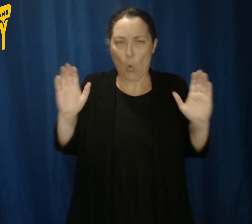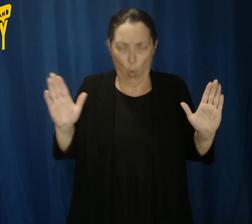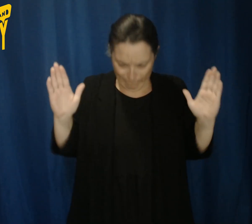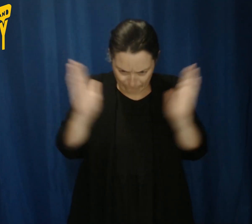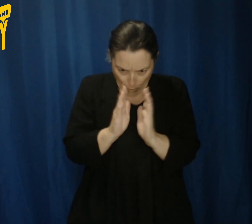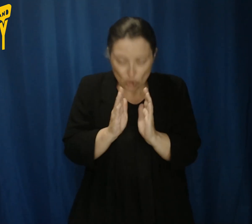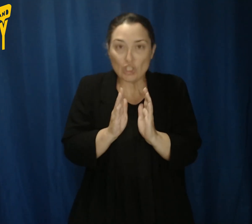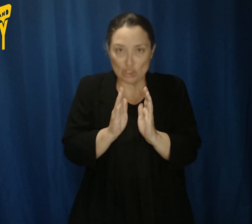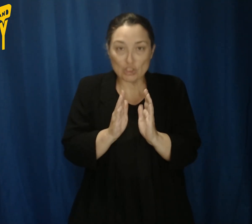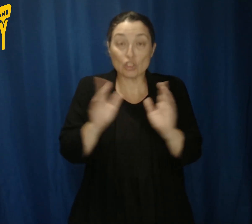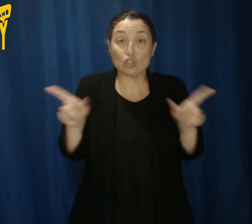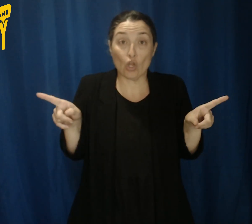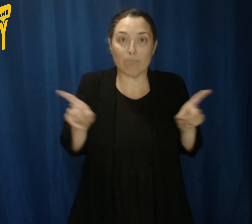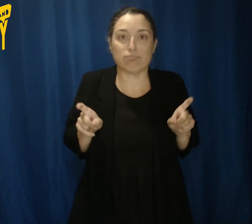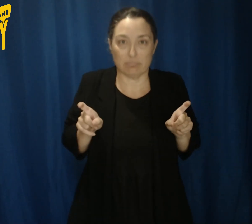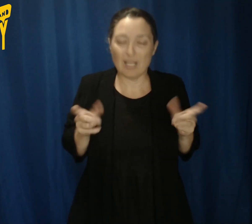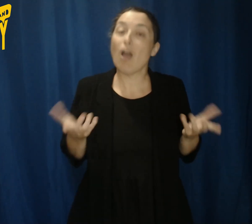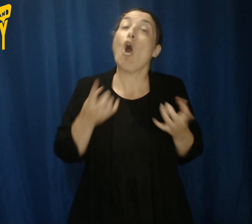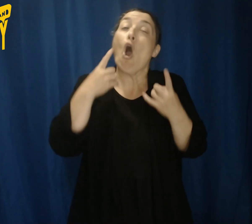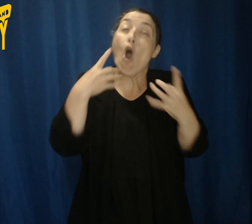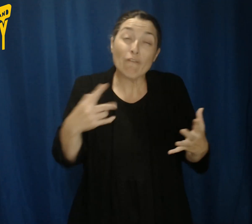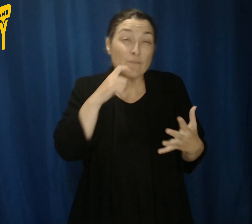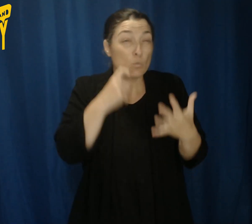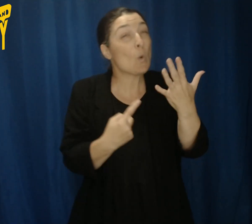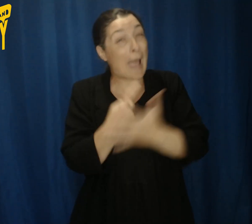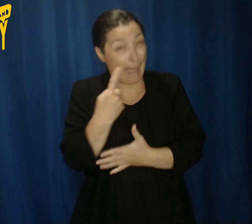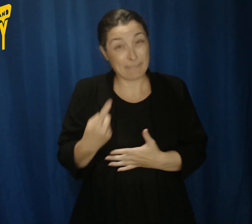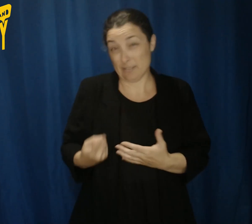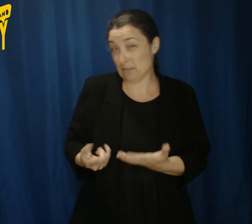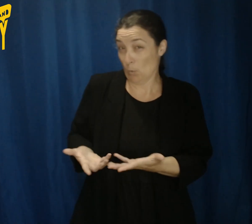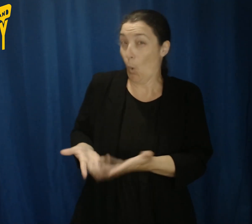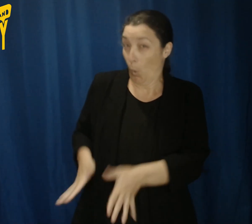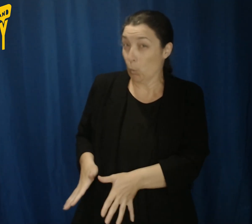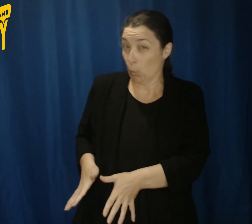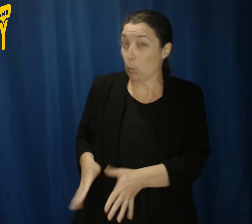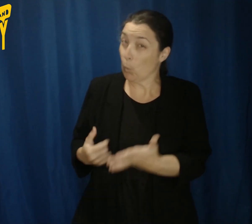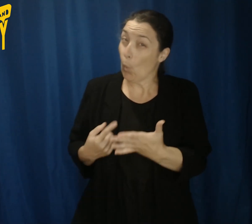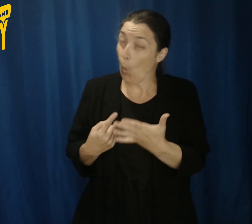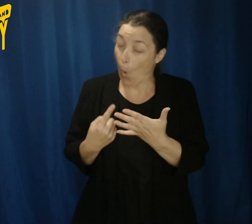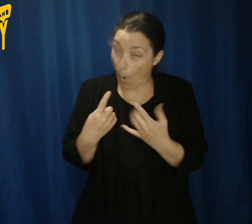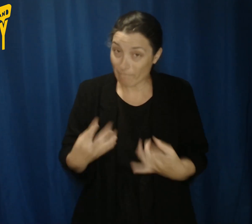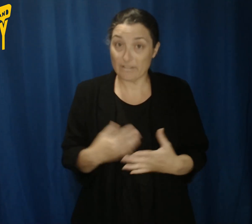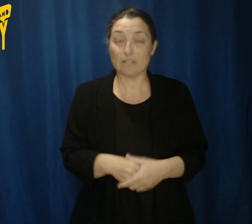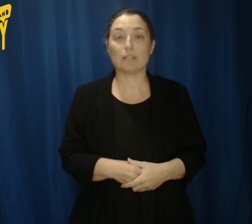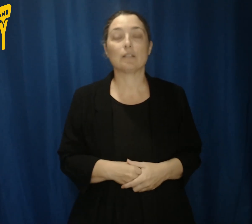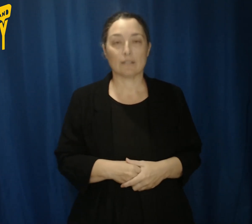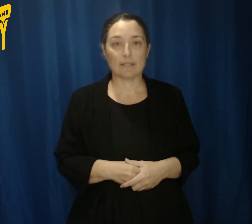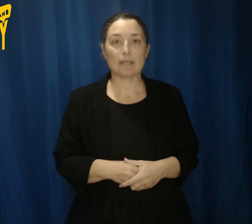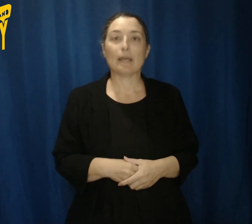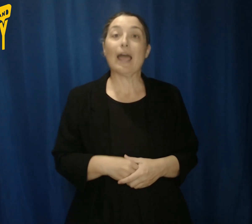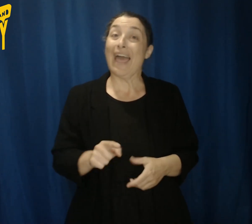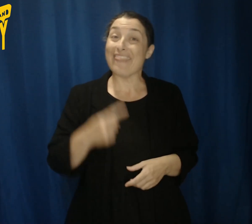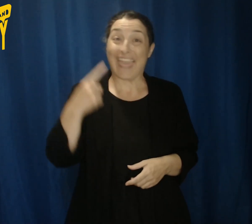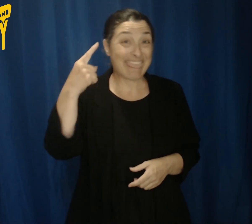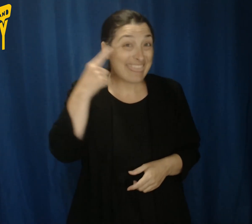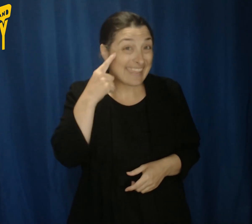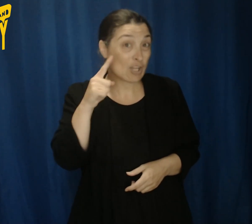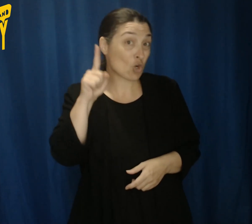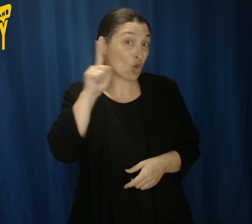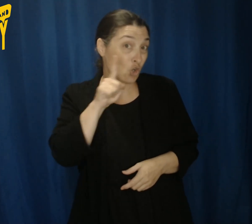get miscarried, right? Then, right? And they figure girls are more tenacious than boys at hanging on in there.